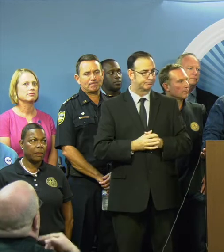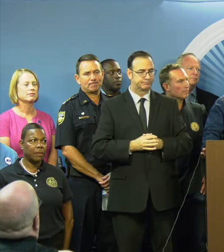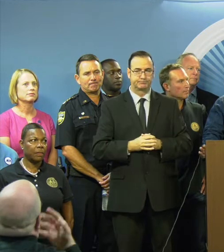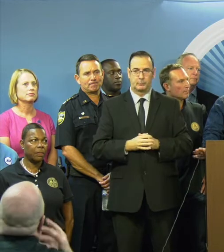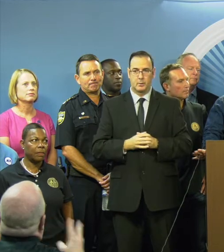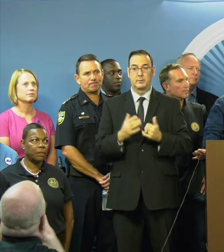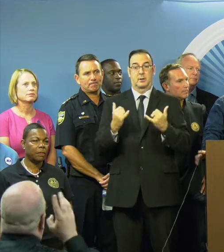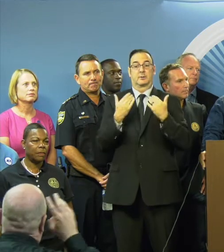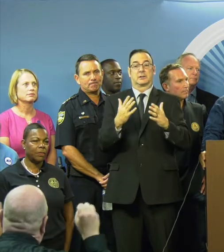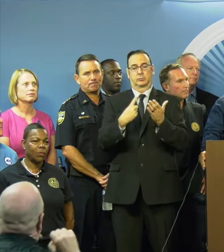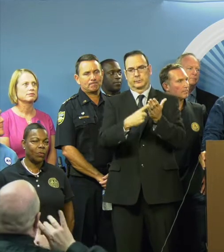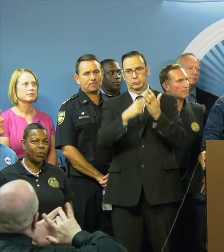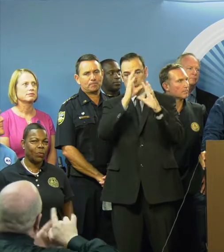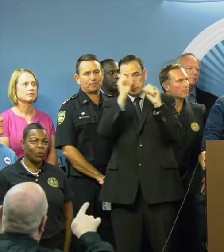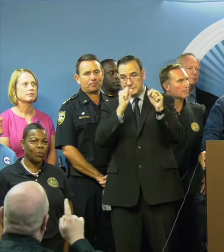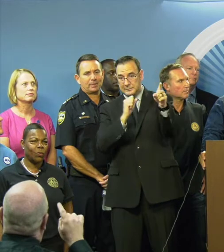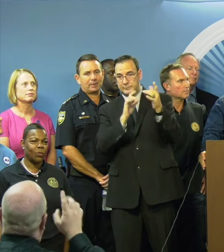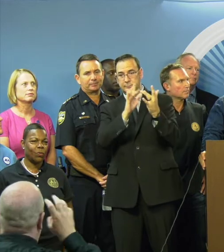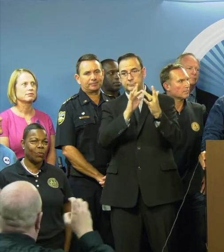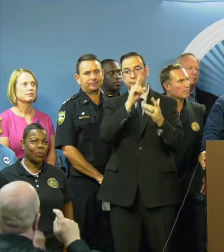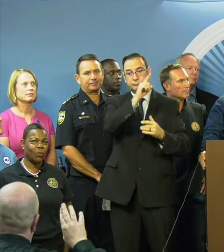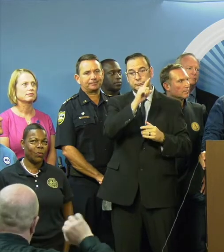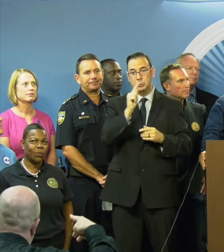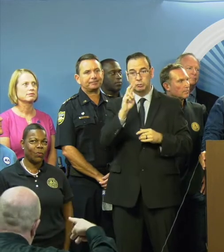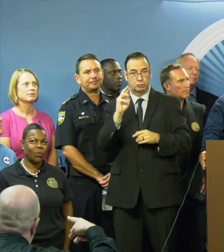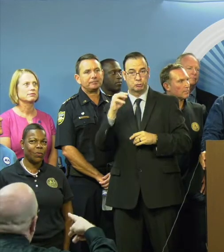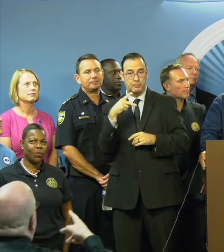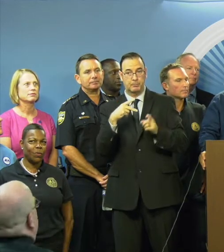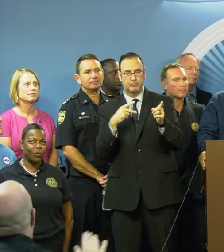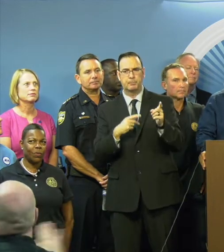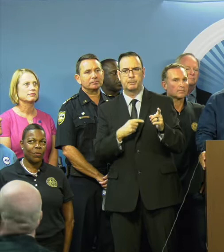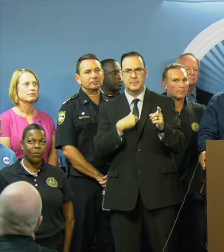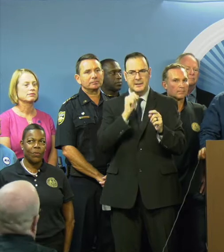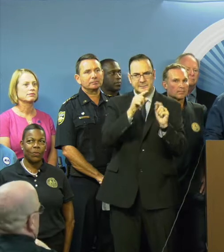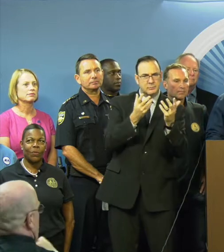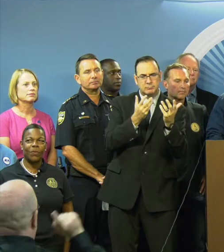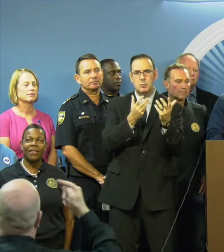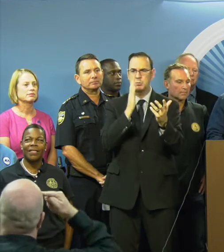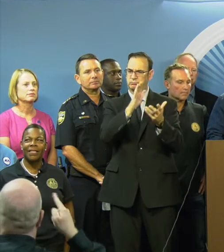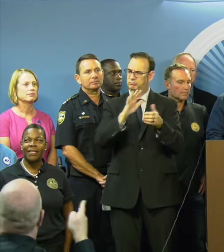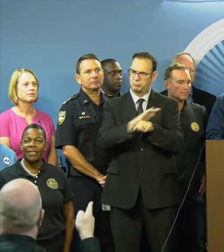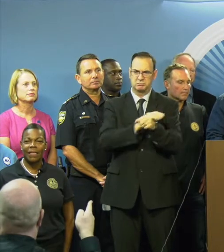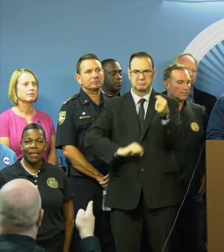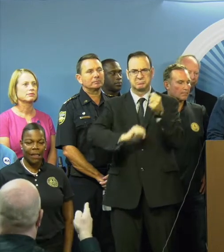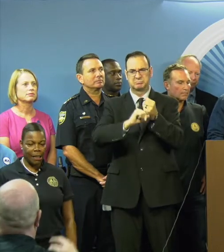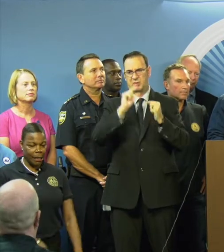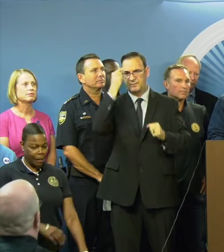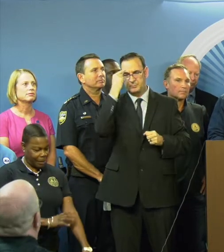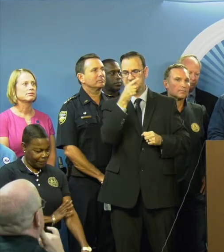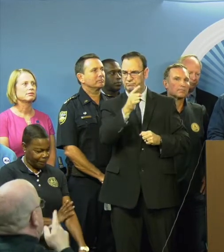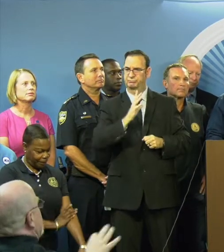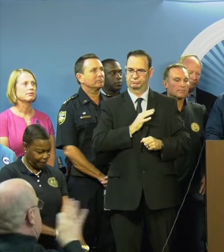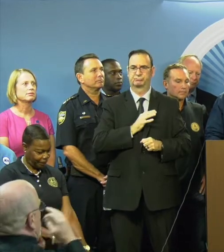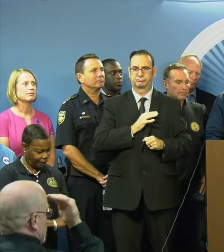I spoke with the president, been in contact with the Trump administration. We're going to get full support from the federal government, and I think that that's something that's very,